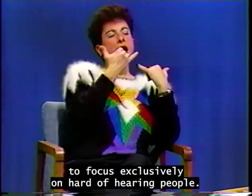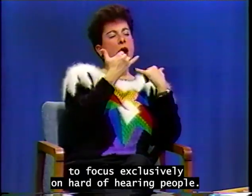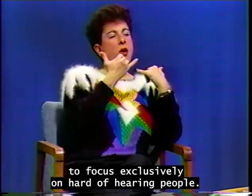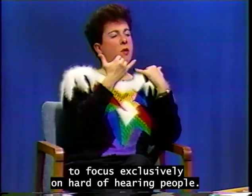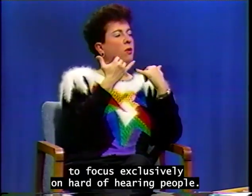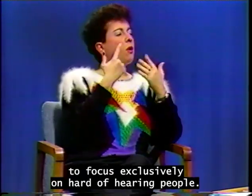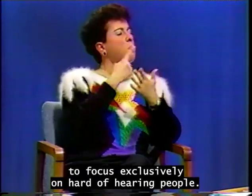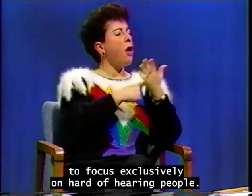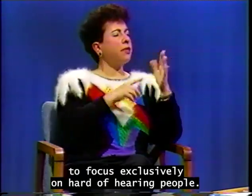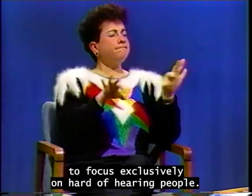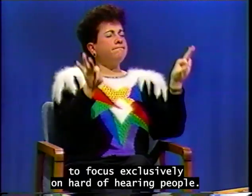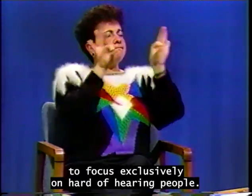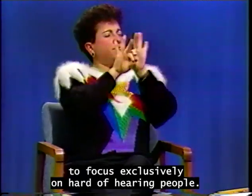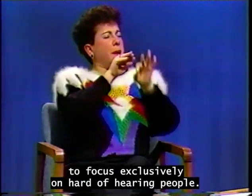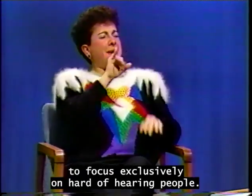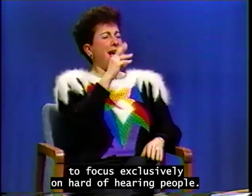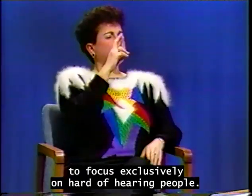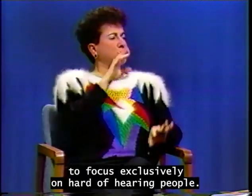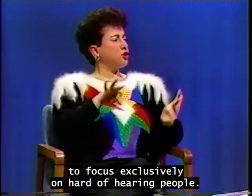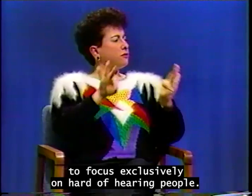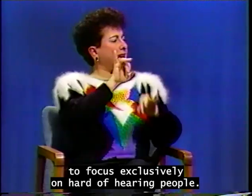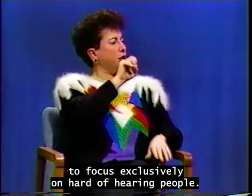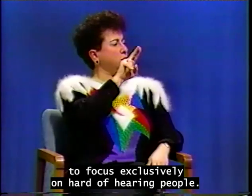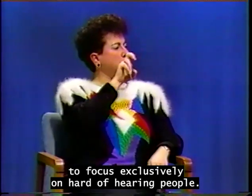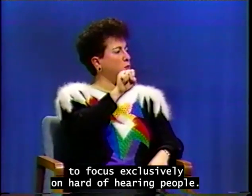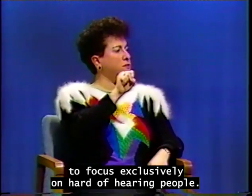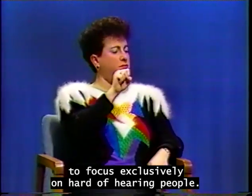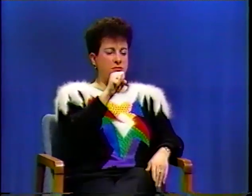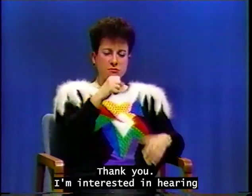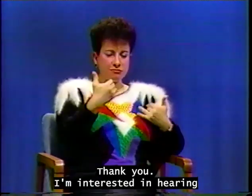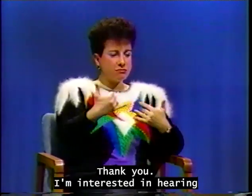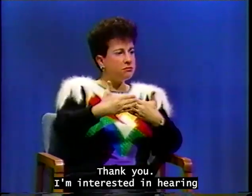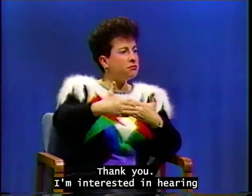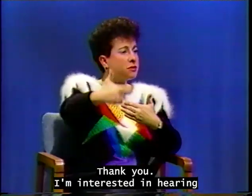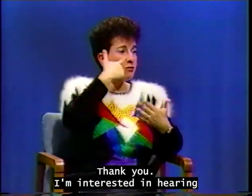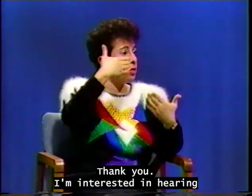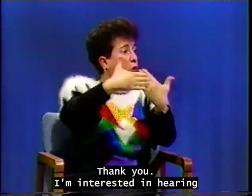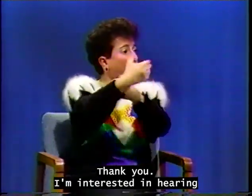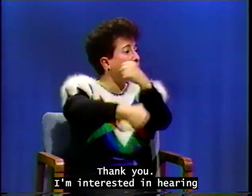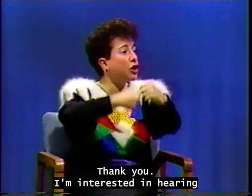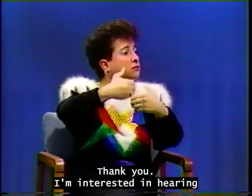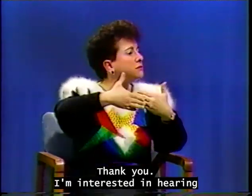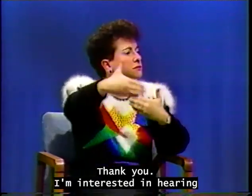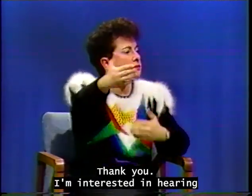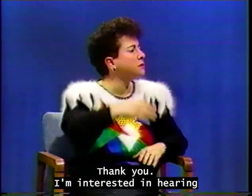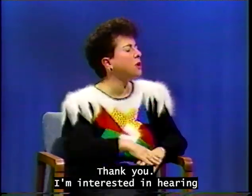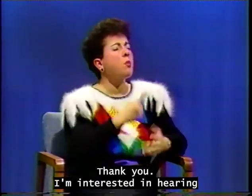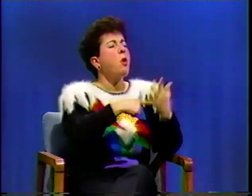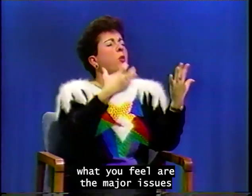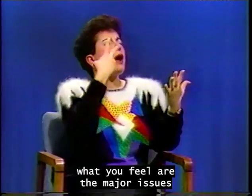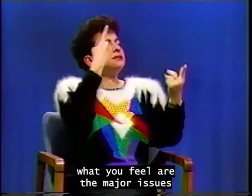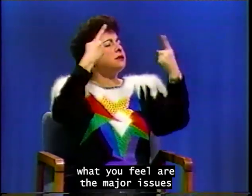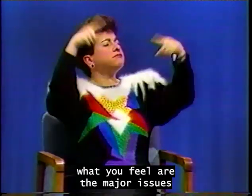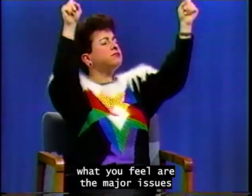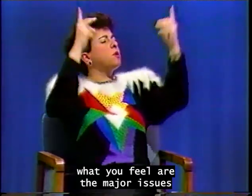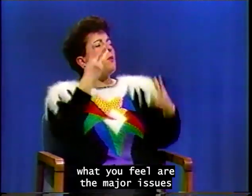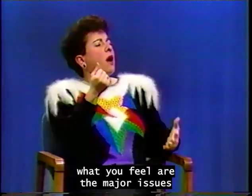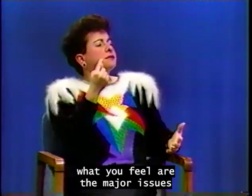to focus exclusively on hard of hearing people. Thank you. I'm interested in hearing what you feel are the